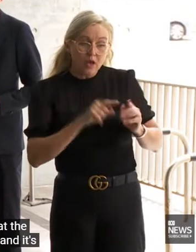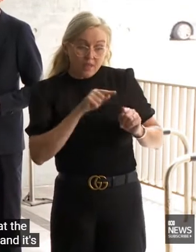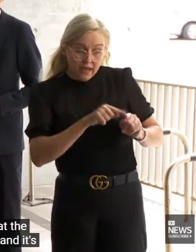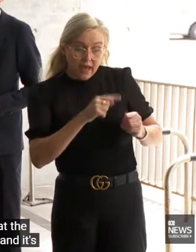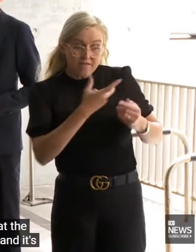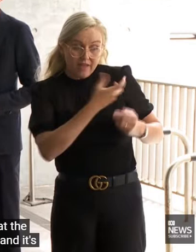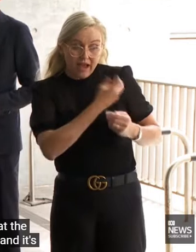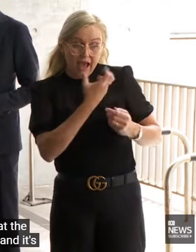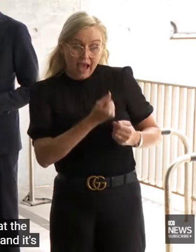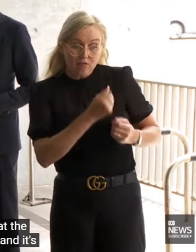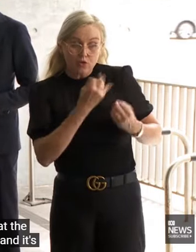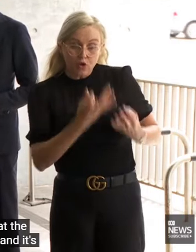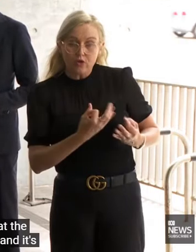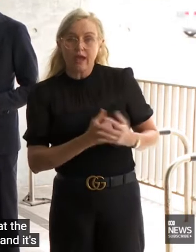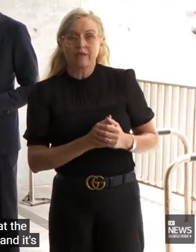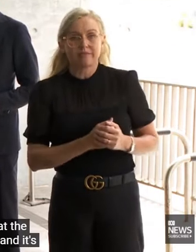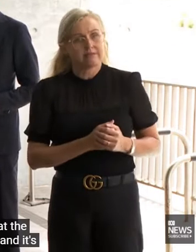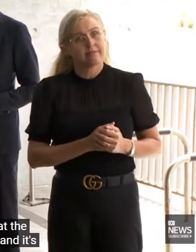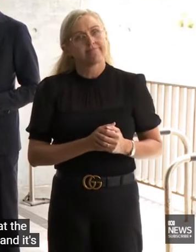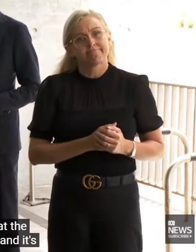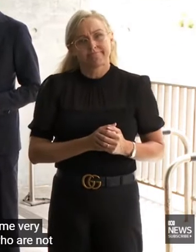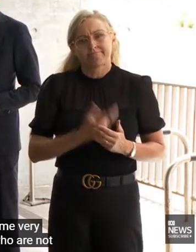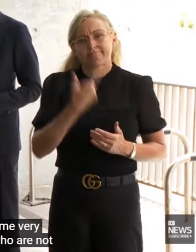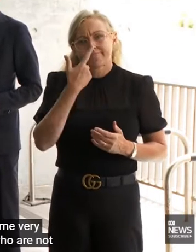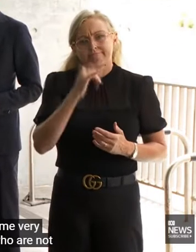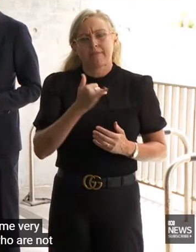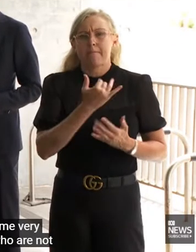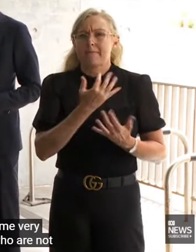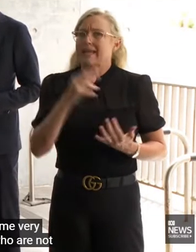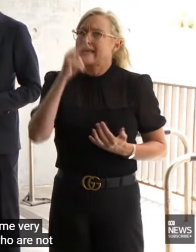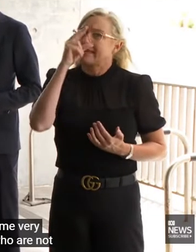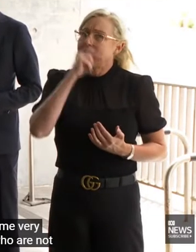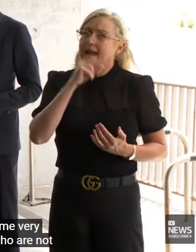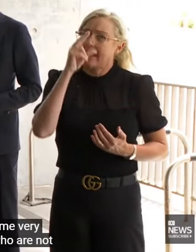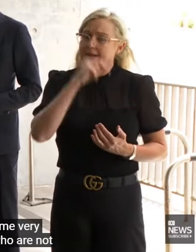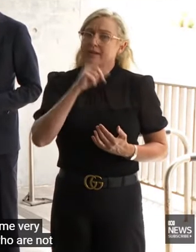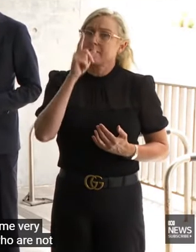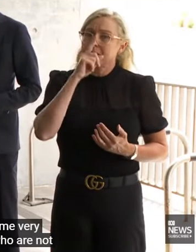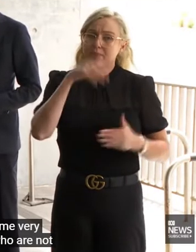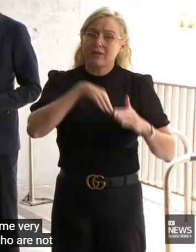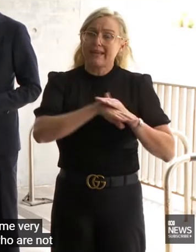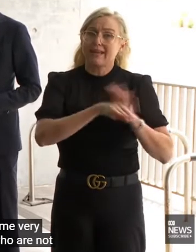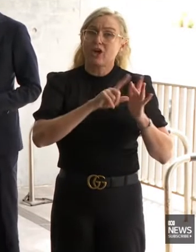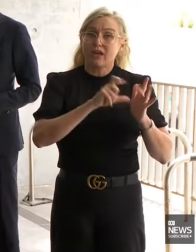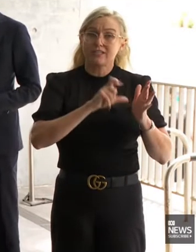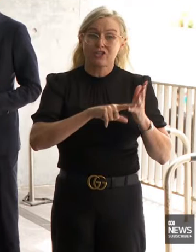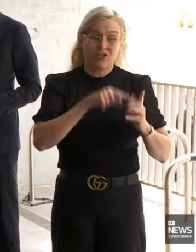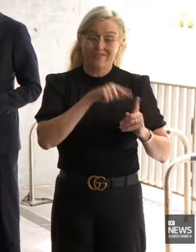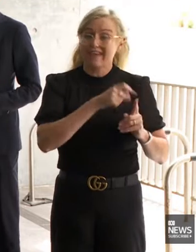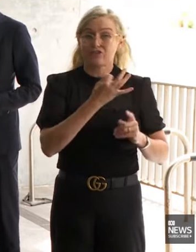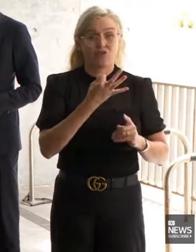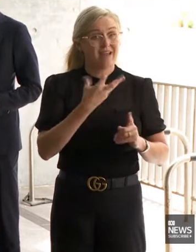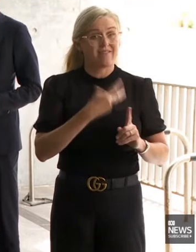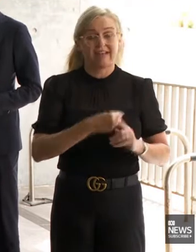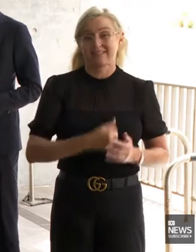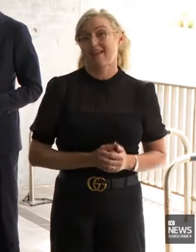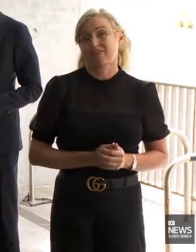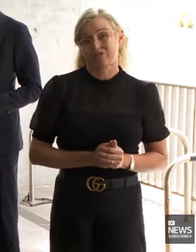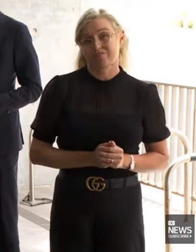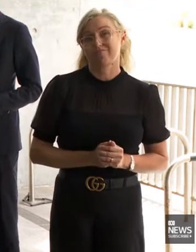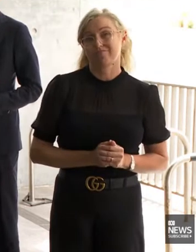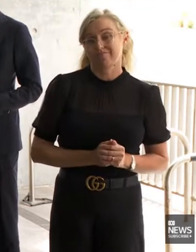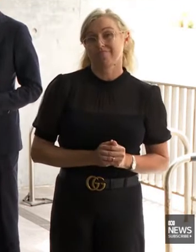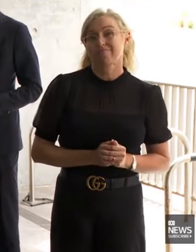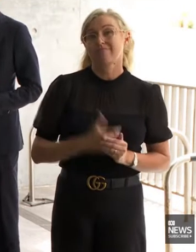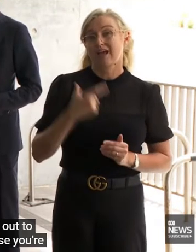it's really sad to see some very young people in ICU who are not vaccinated. So again, a big call out